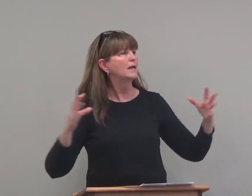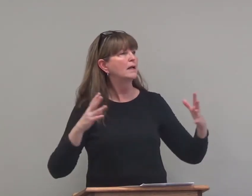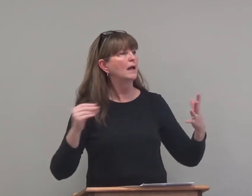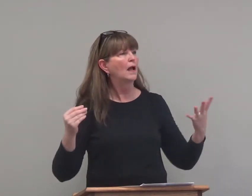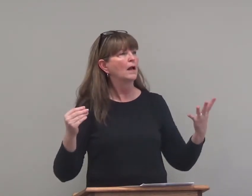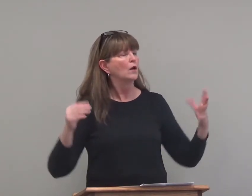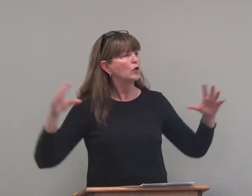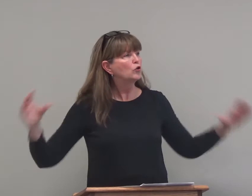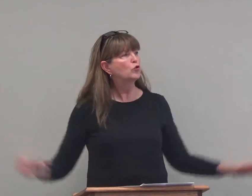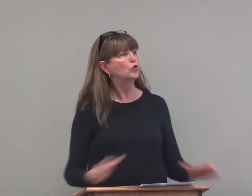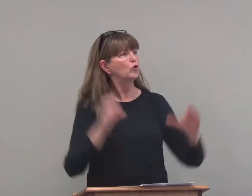and free.